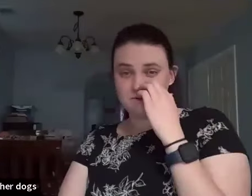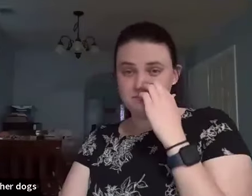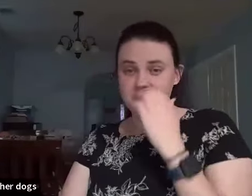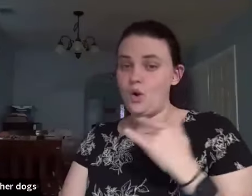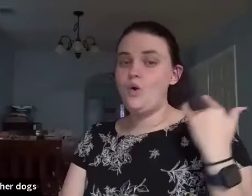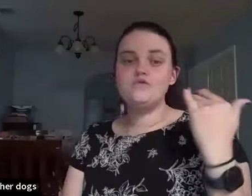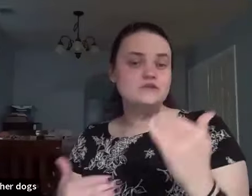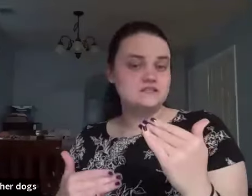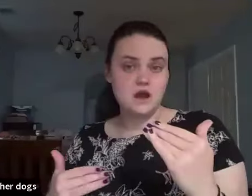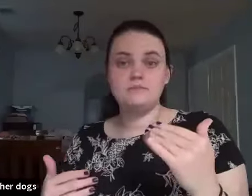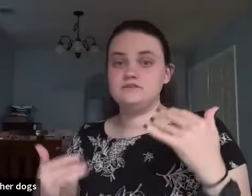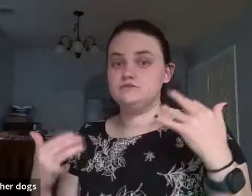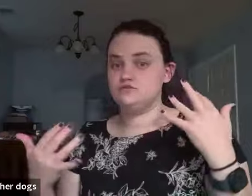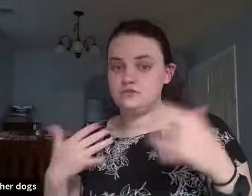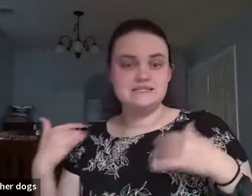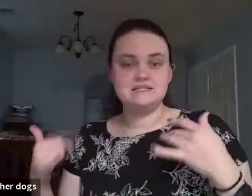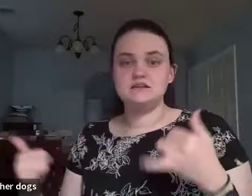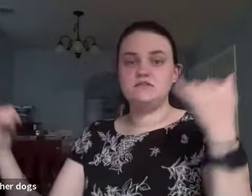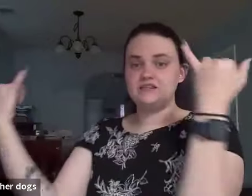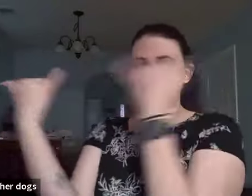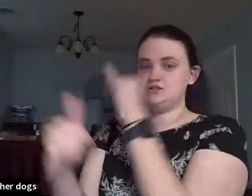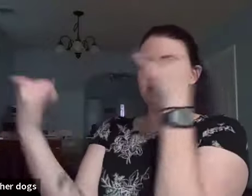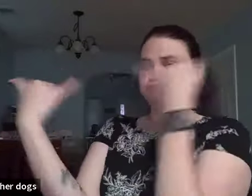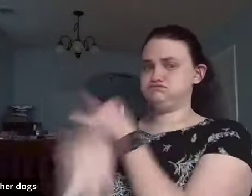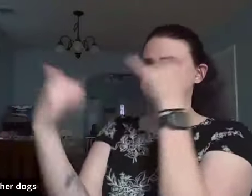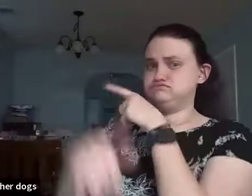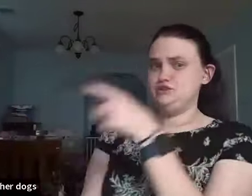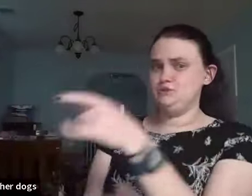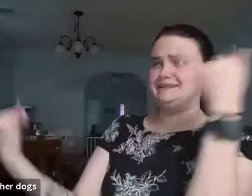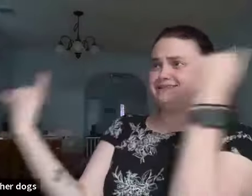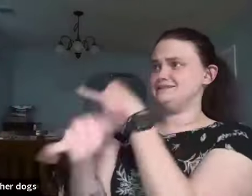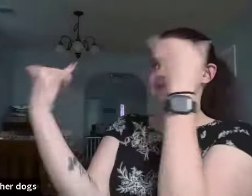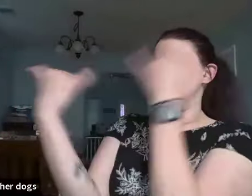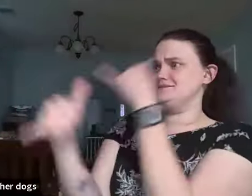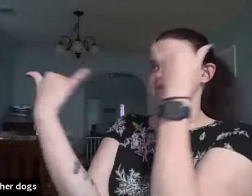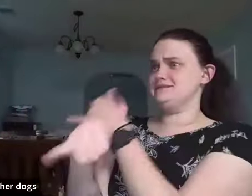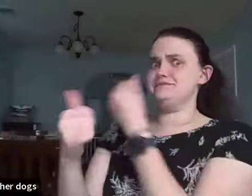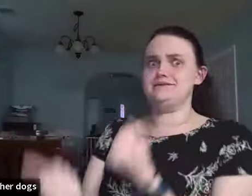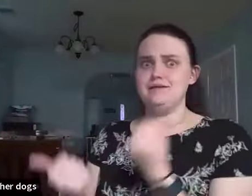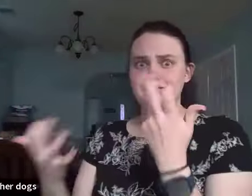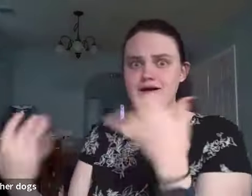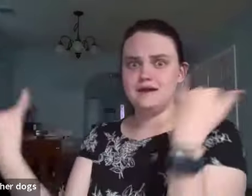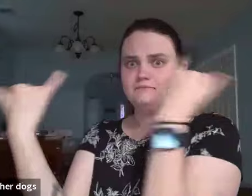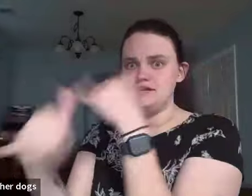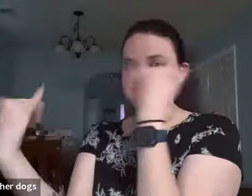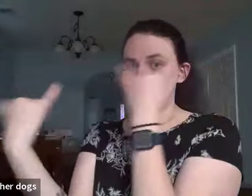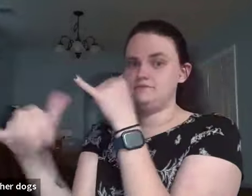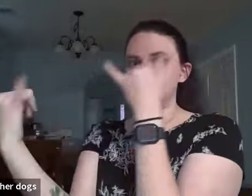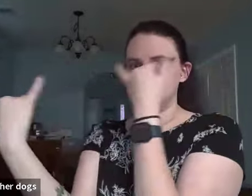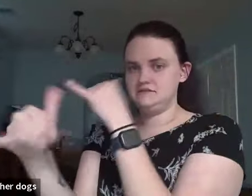someone being over the top, crazy silly, that's when I usually go, you be silly, silly, silly a lot, big time,